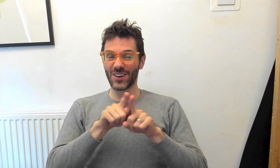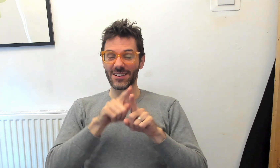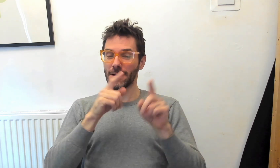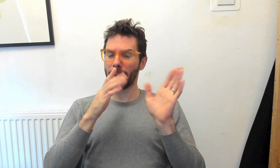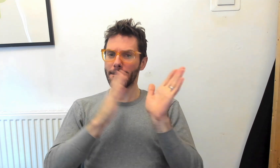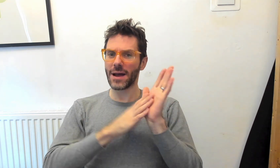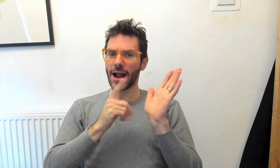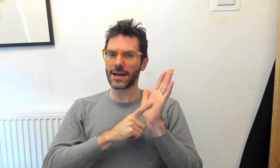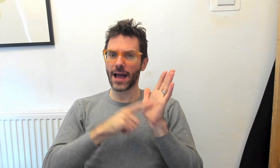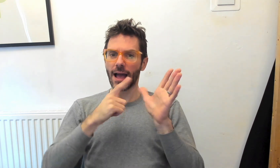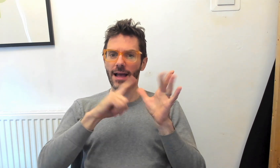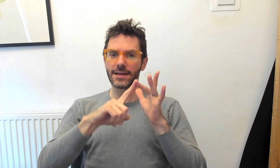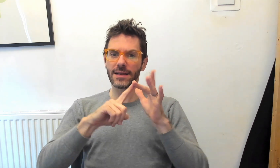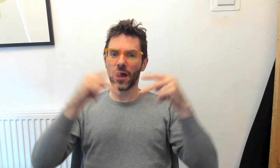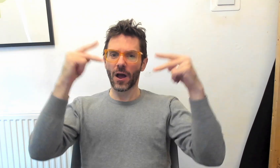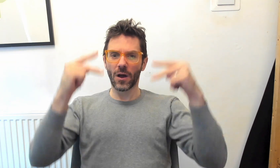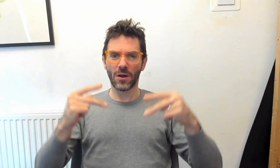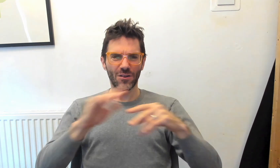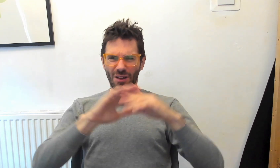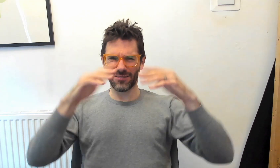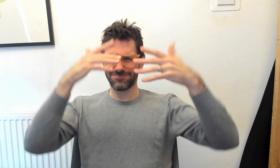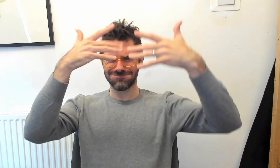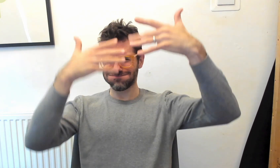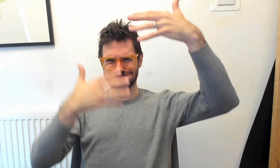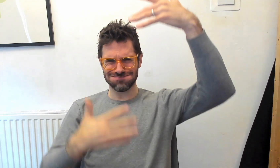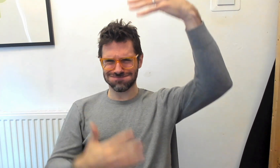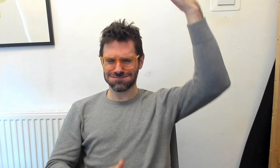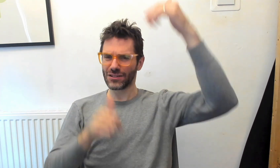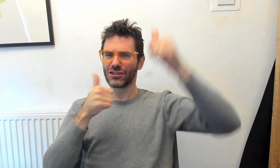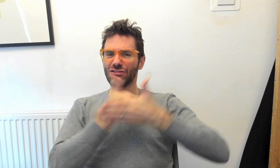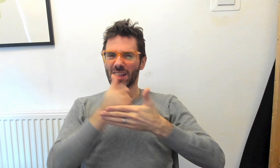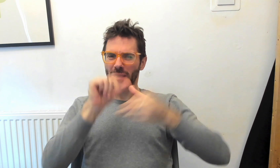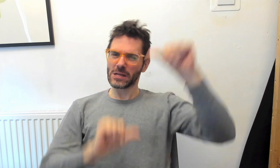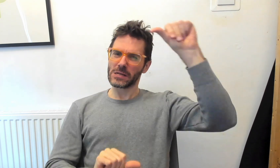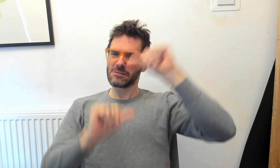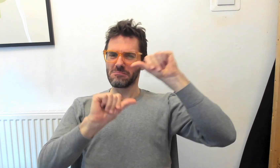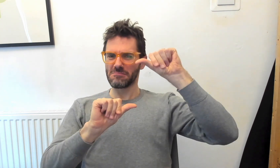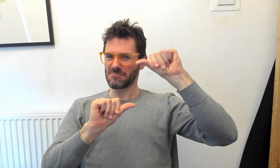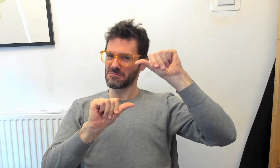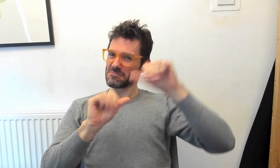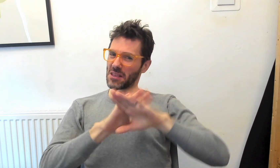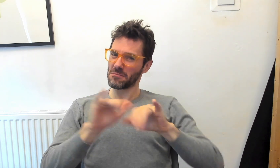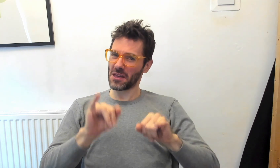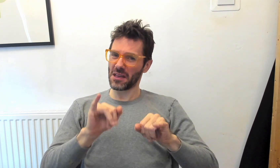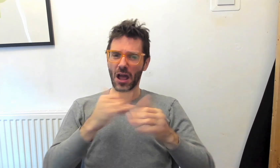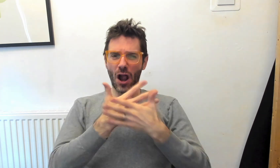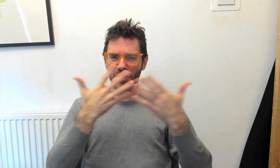and ML AI code isn't too long. It's relatively short, and lots of code can